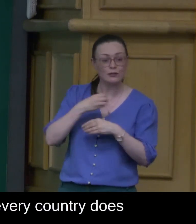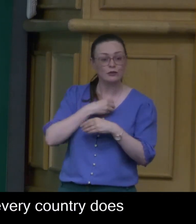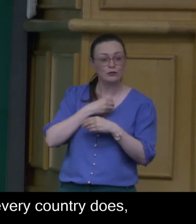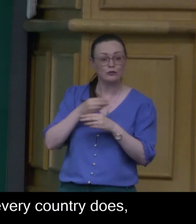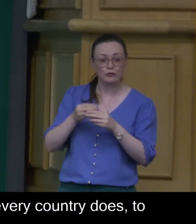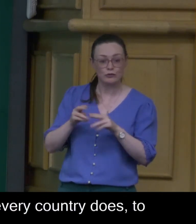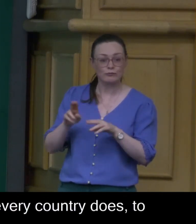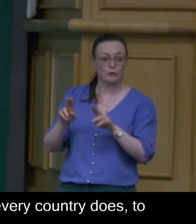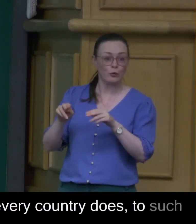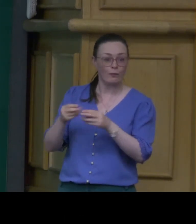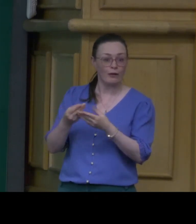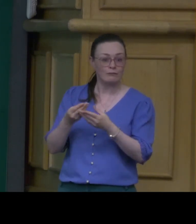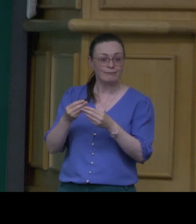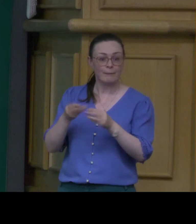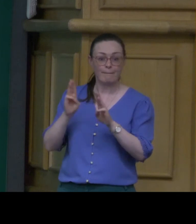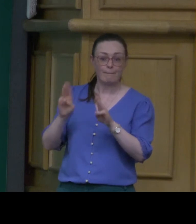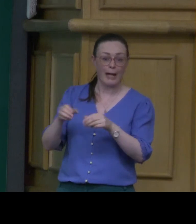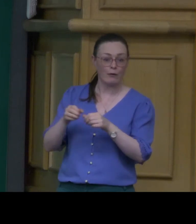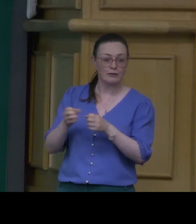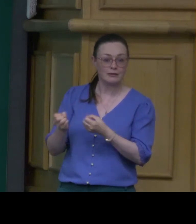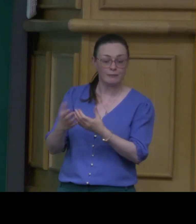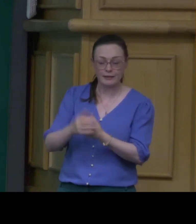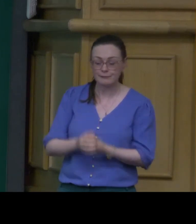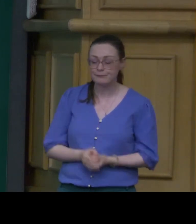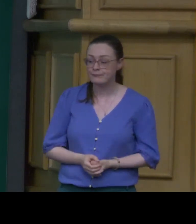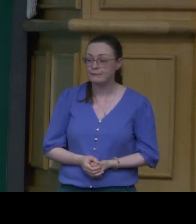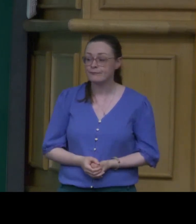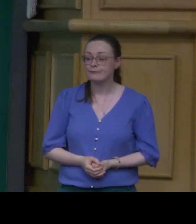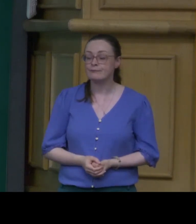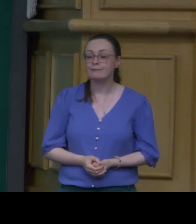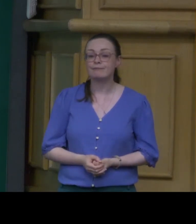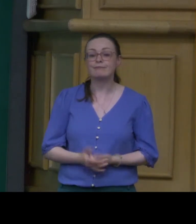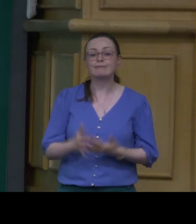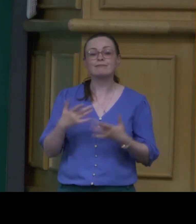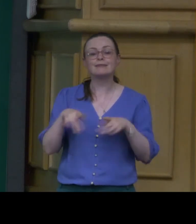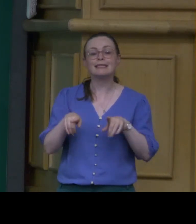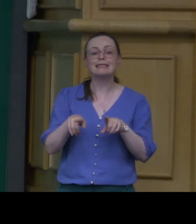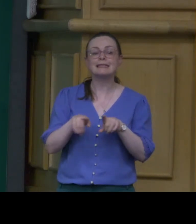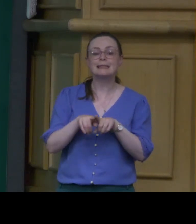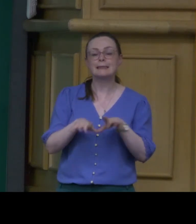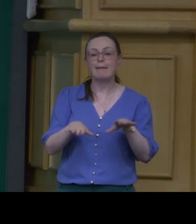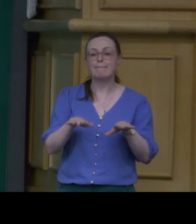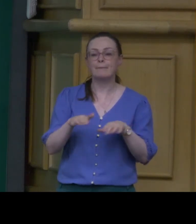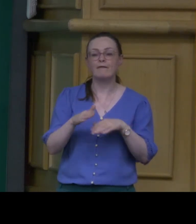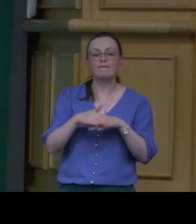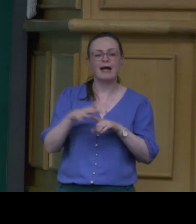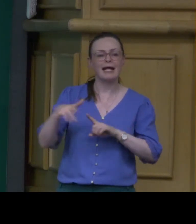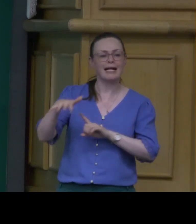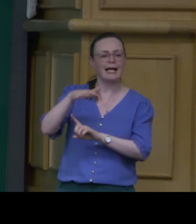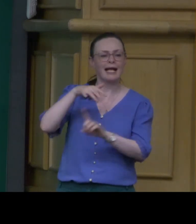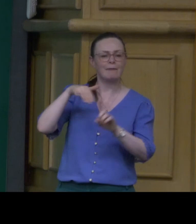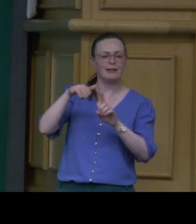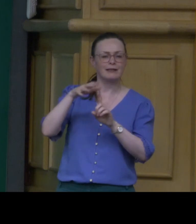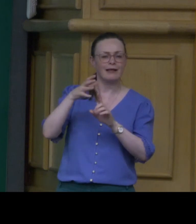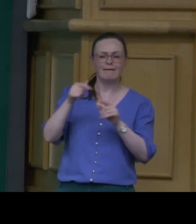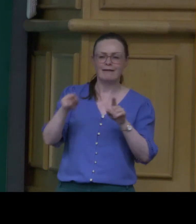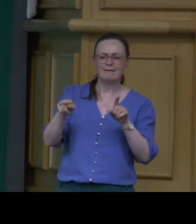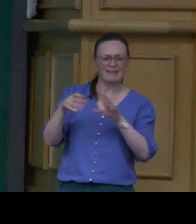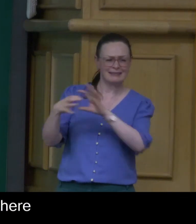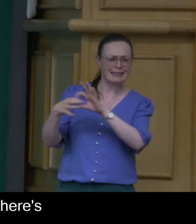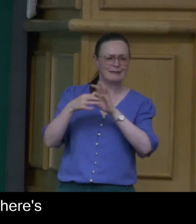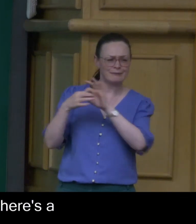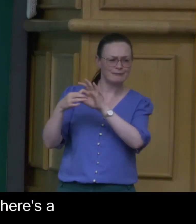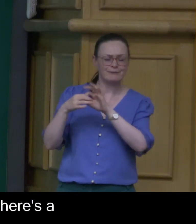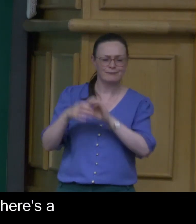renewable power supply systems. It is a similar issue on the climate side, or there's a similar clear connection